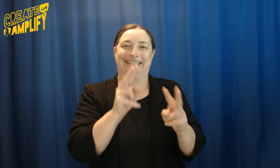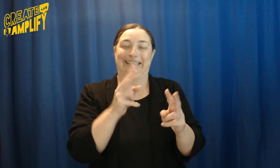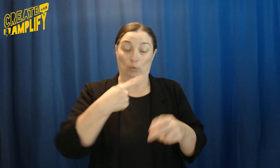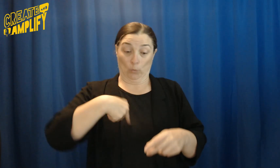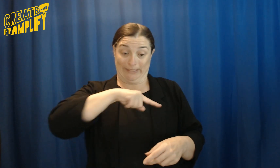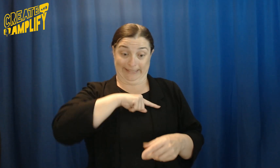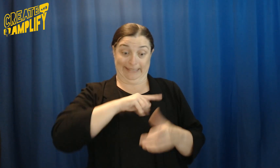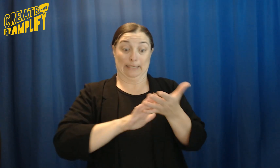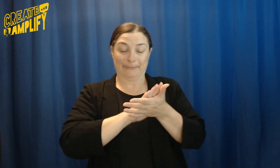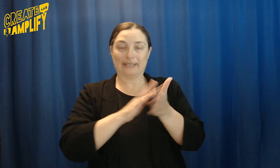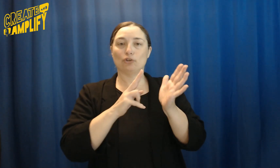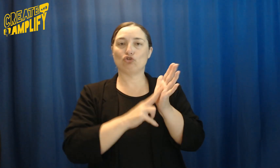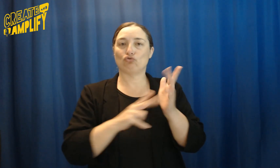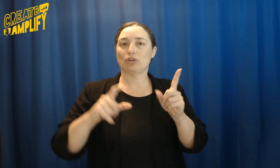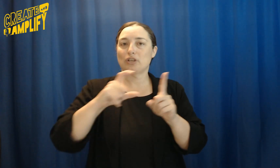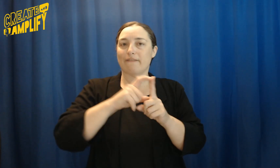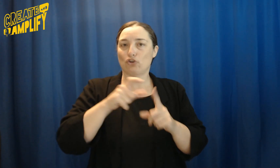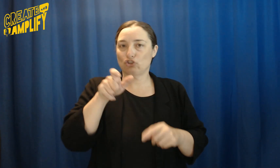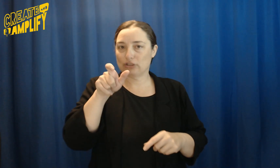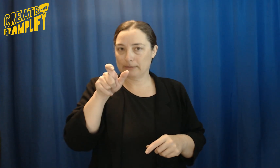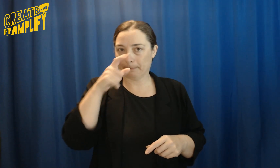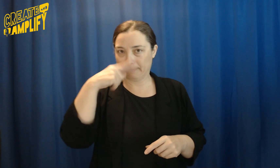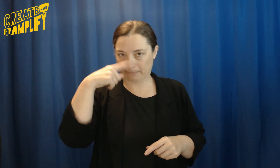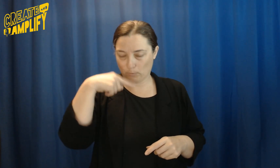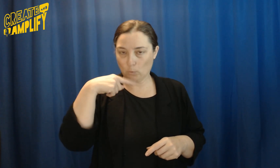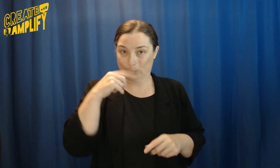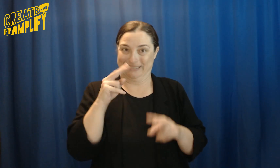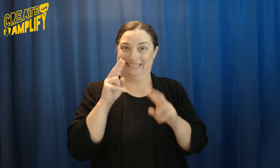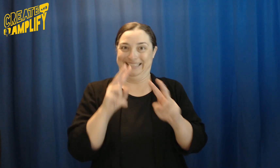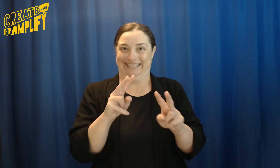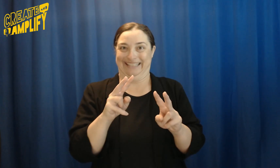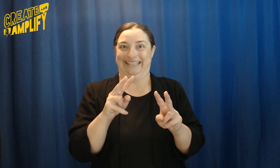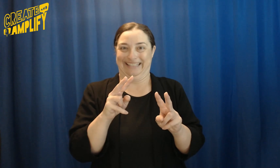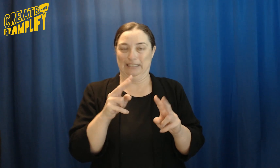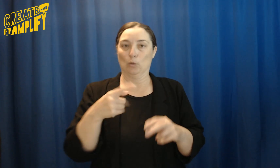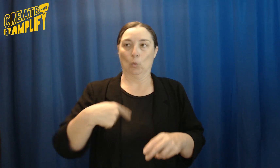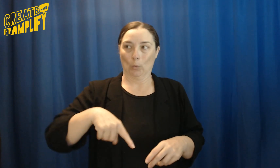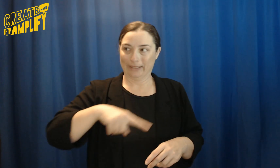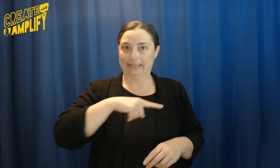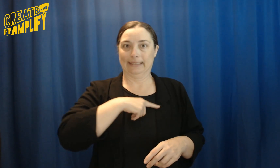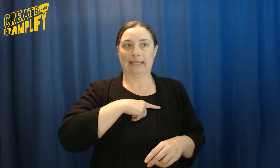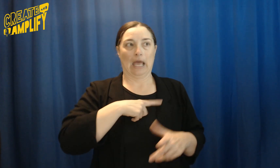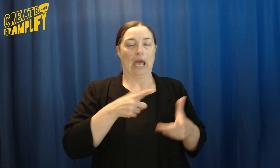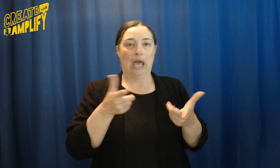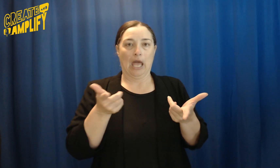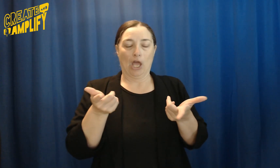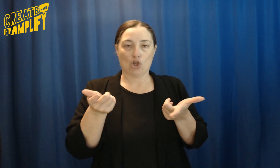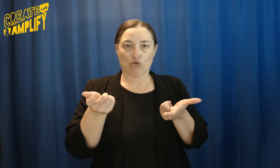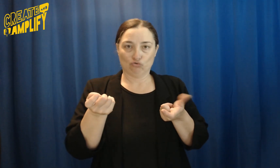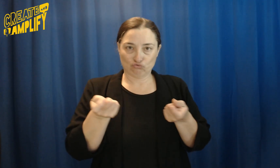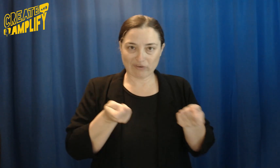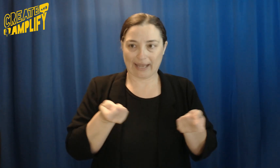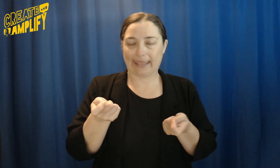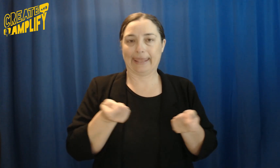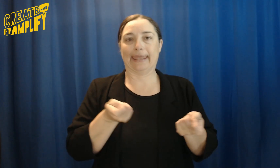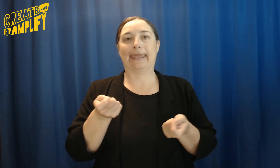see ourselves in, that we were the norm, the majority, that we were running things the way that worked for us.